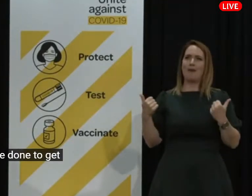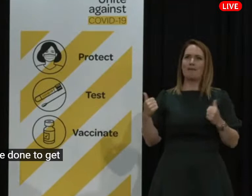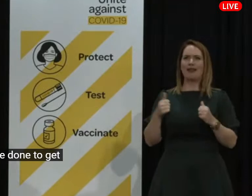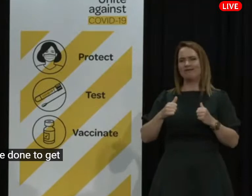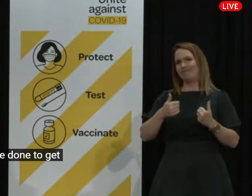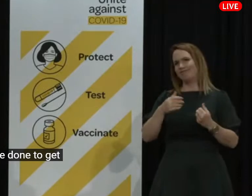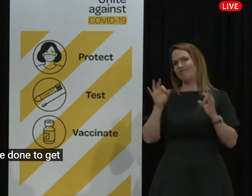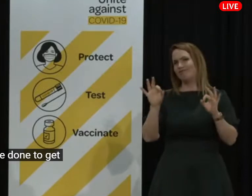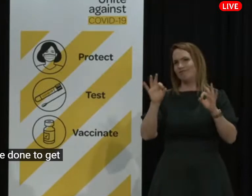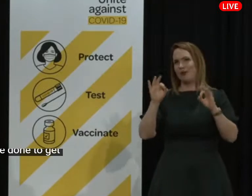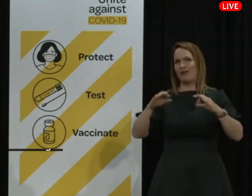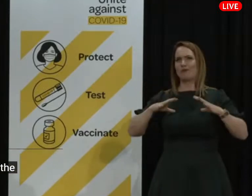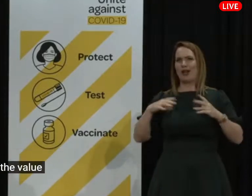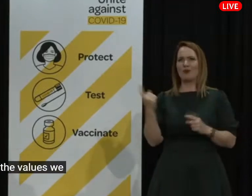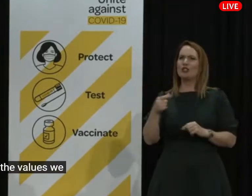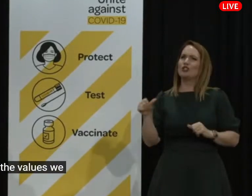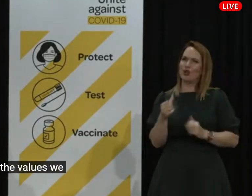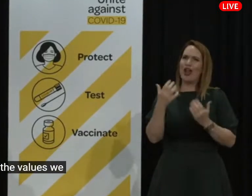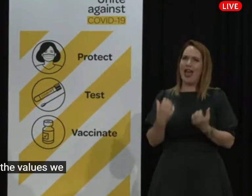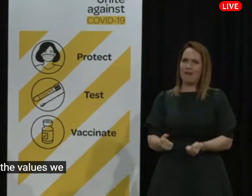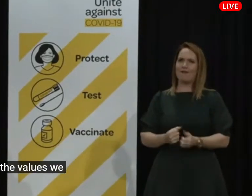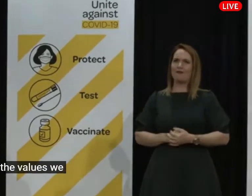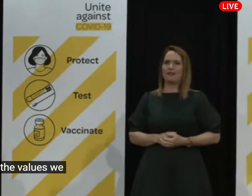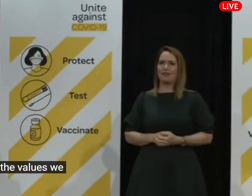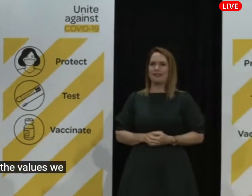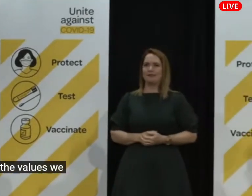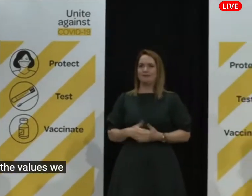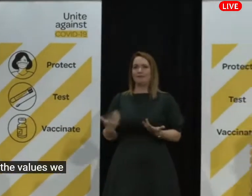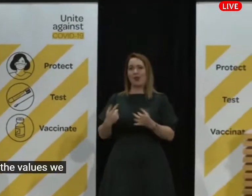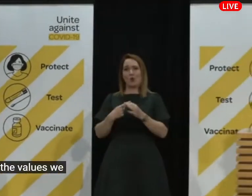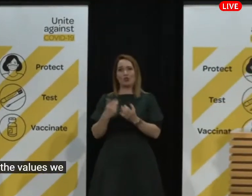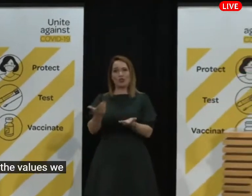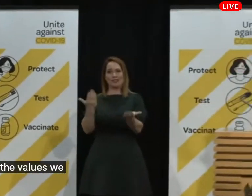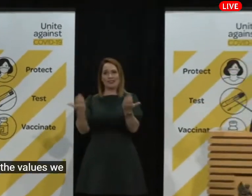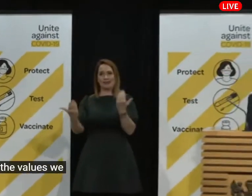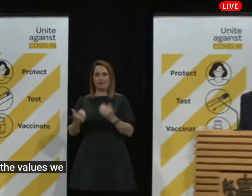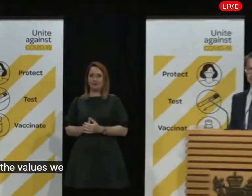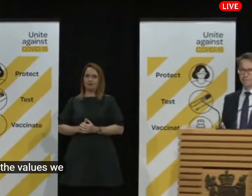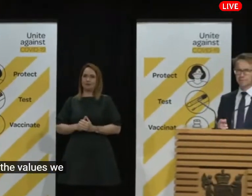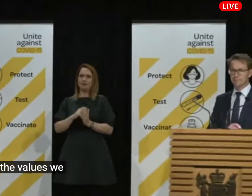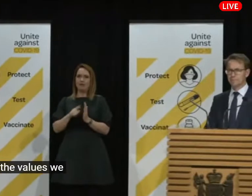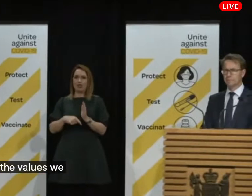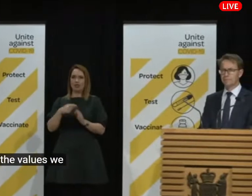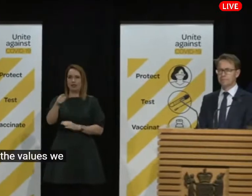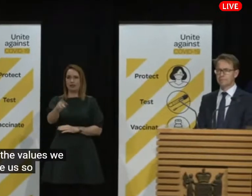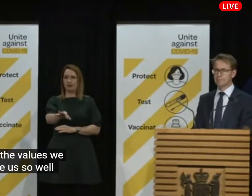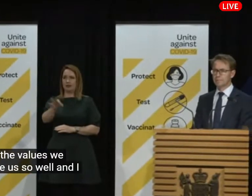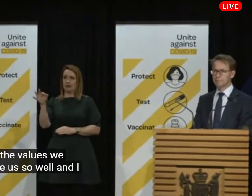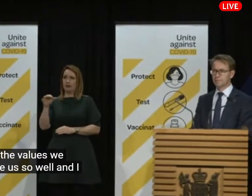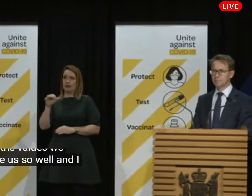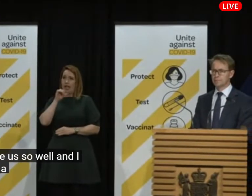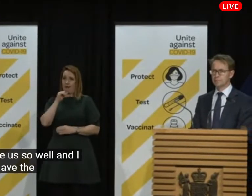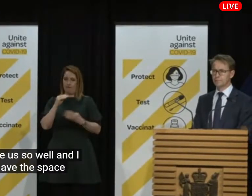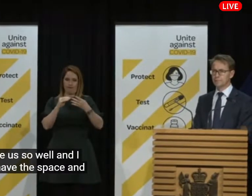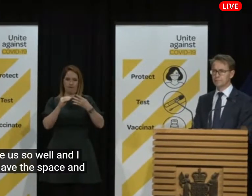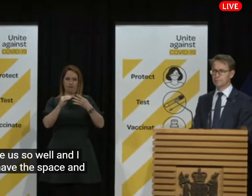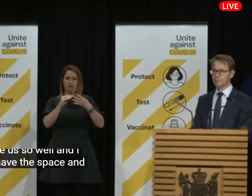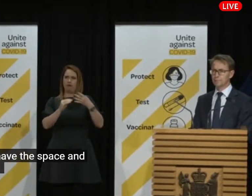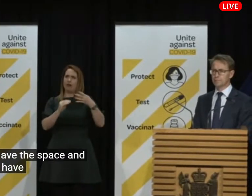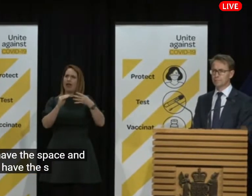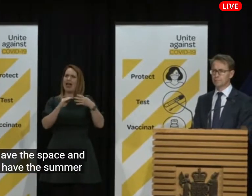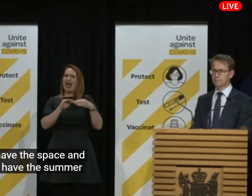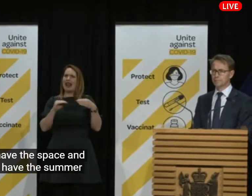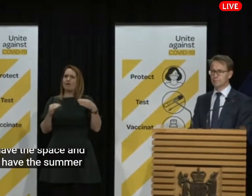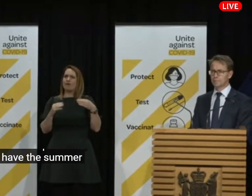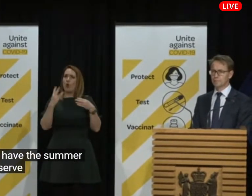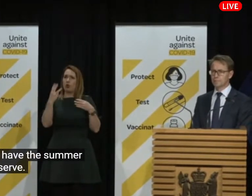so deserve. We're now happy to take questions. Minister, Yeah, Jessica. If we were going to move into the level 3.3 system as planned,